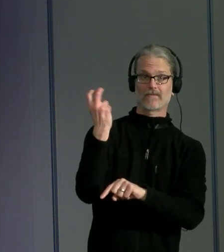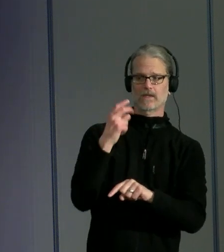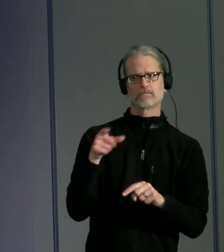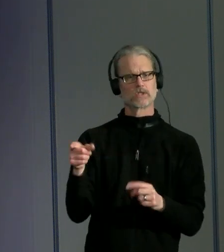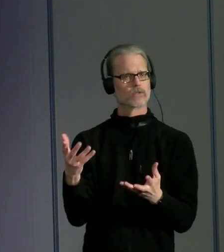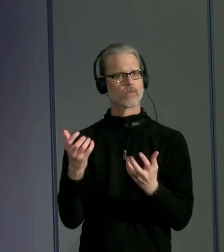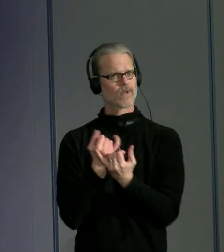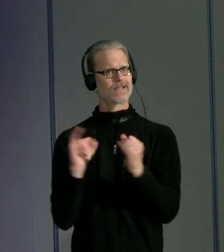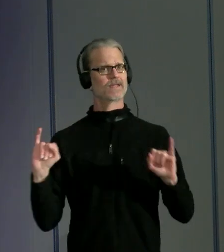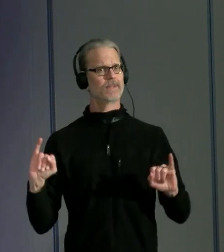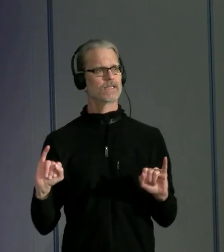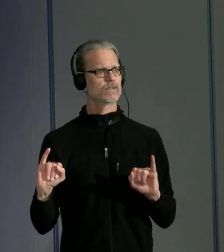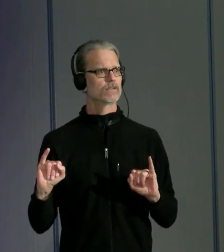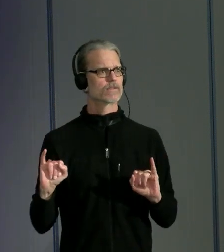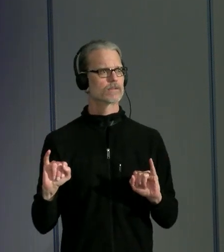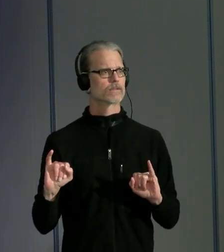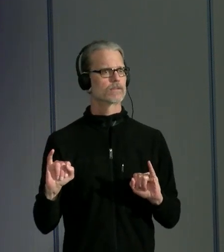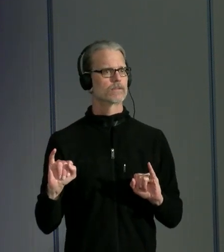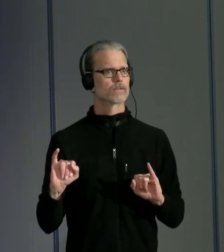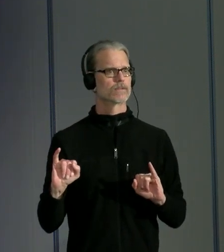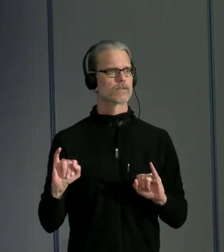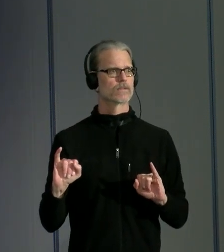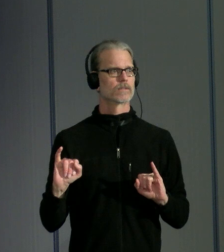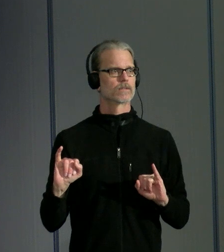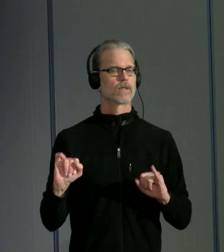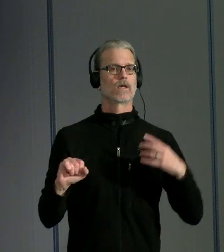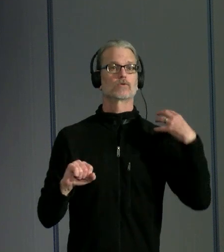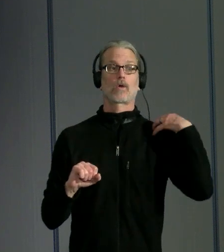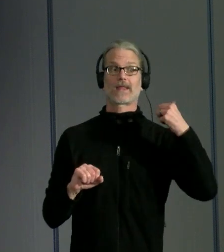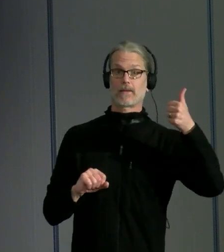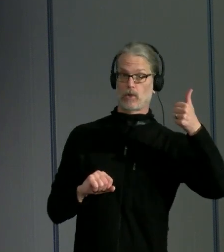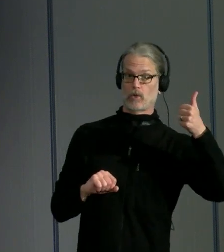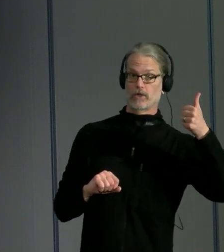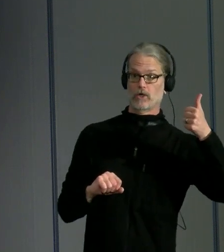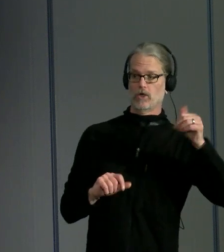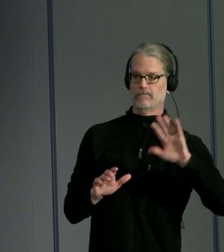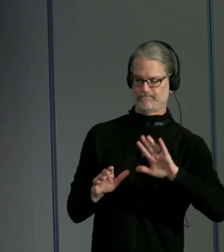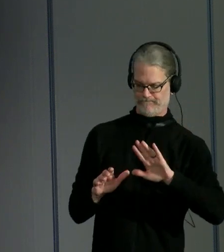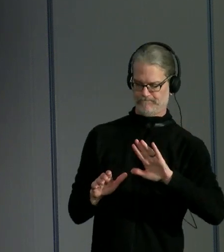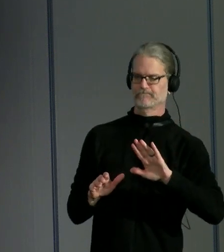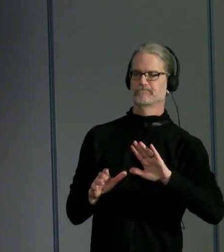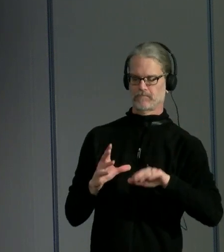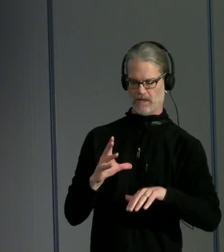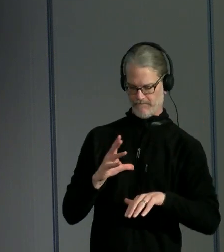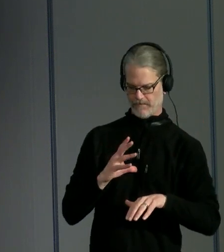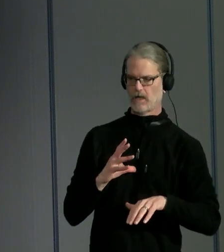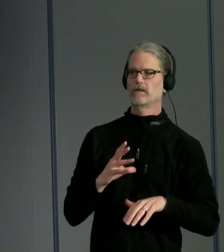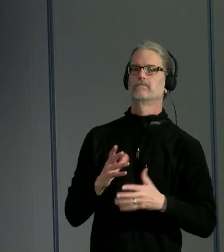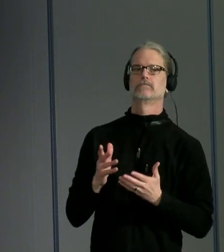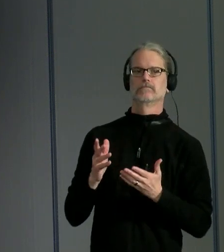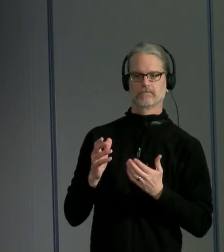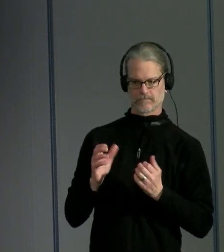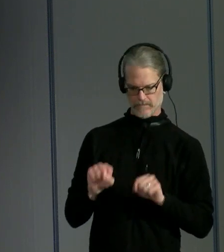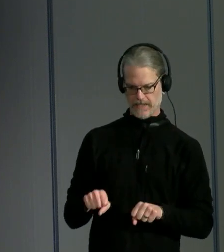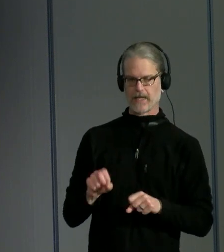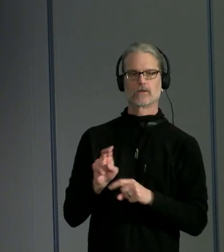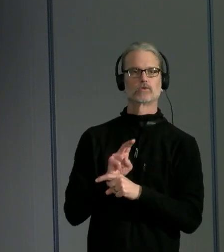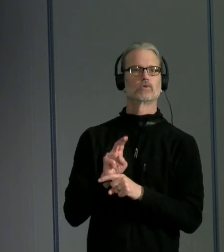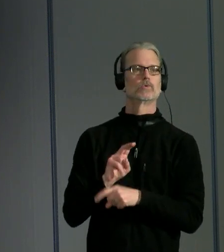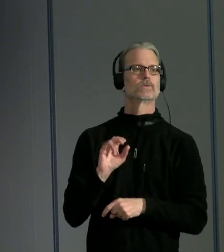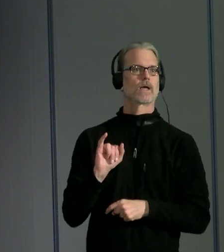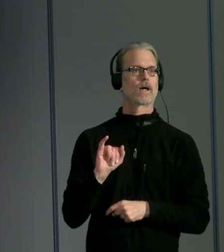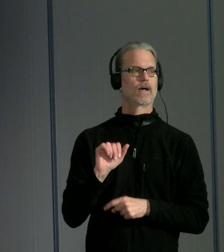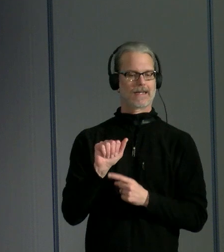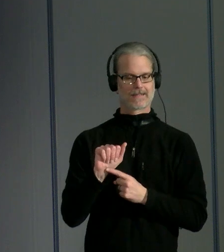independent. So the employer decided to grant her request to use the IRA.io